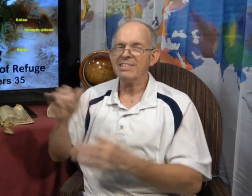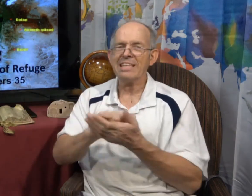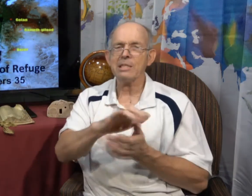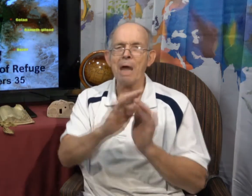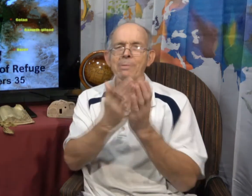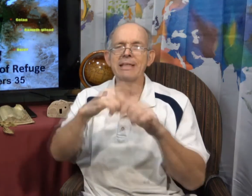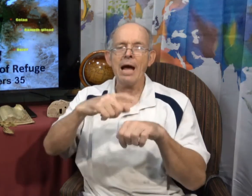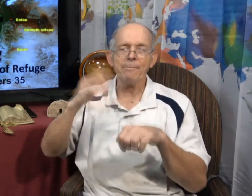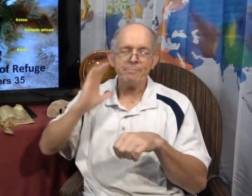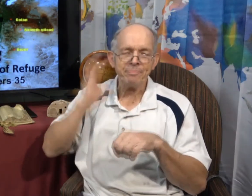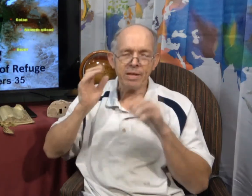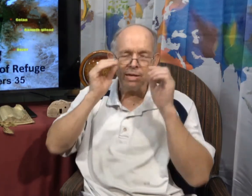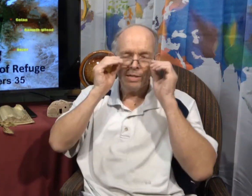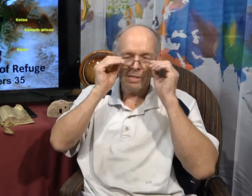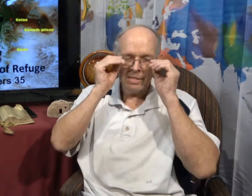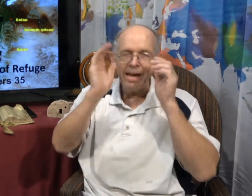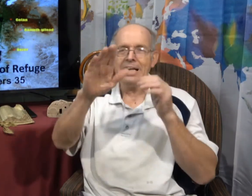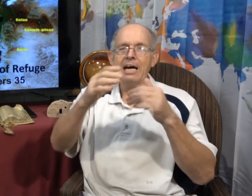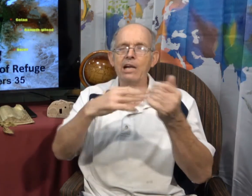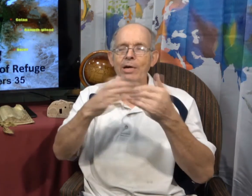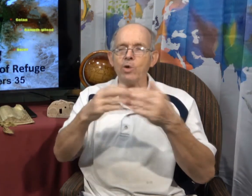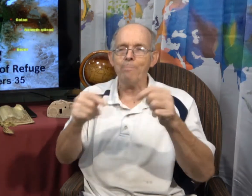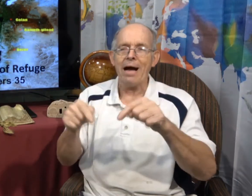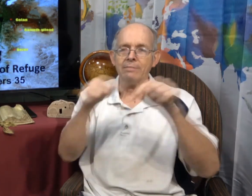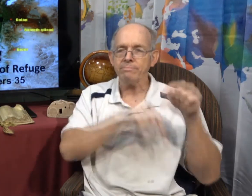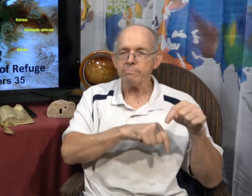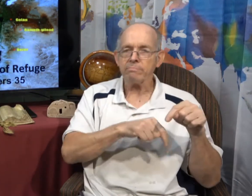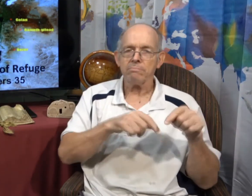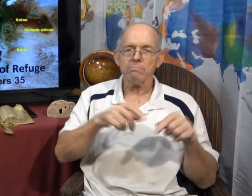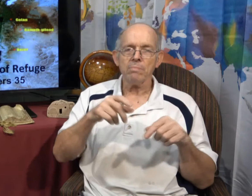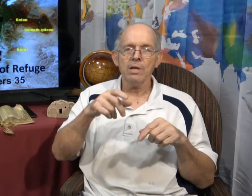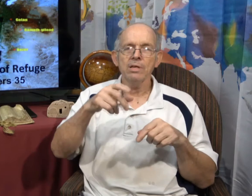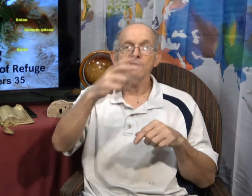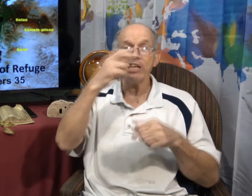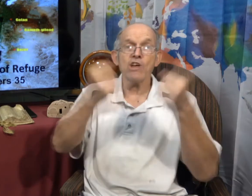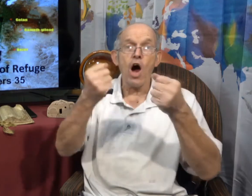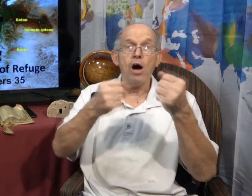That's the Bible time. Hey, anyway, go back. You see, go.